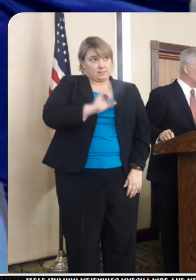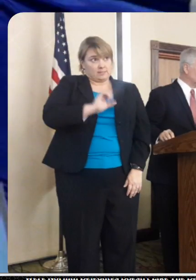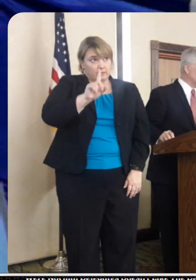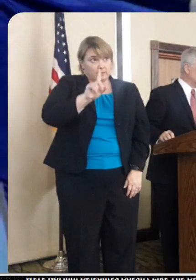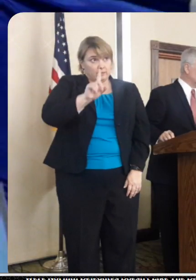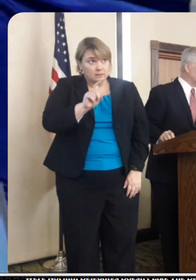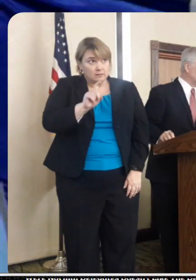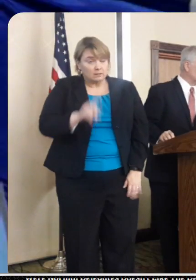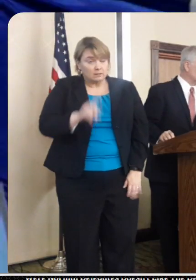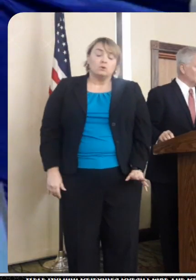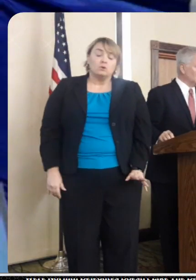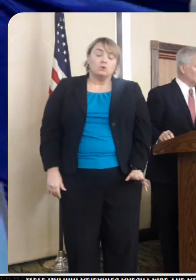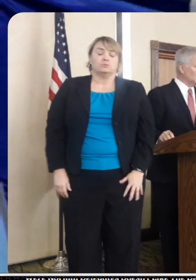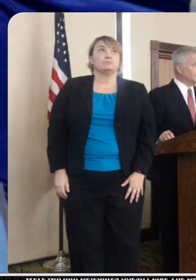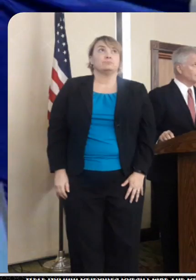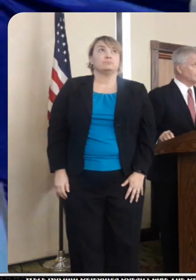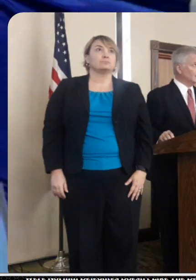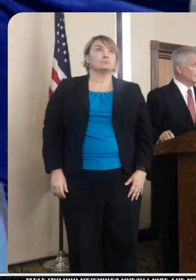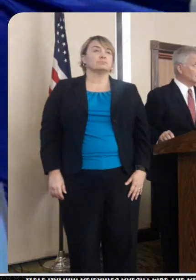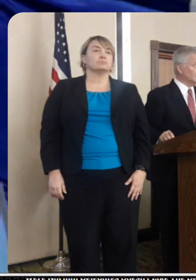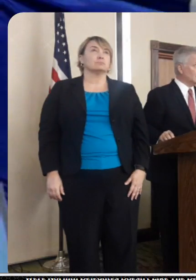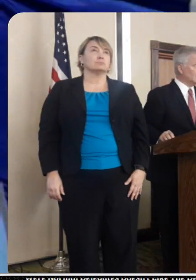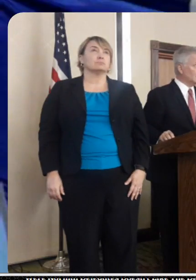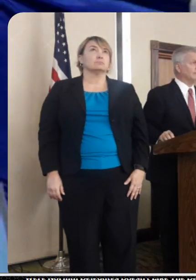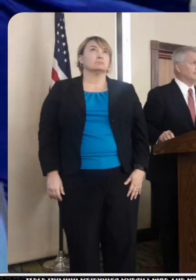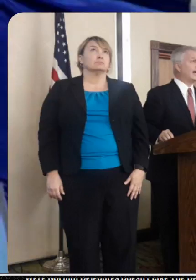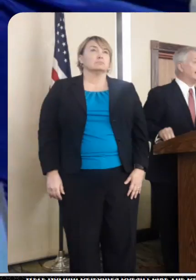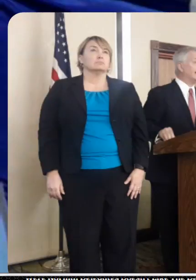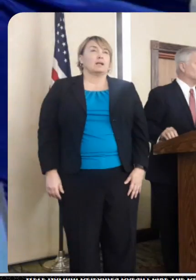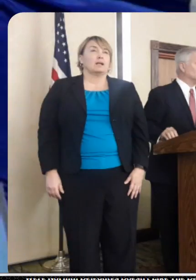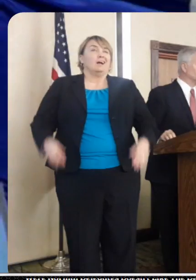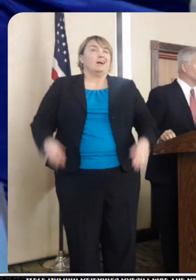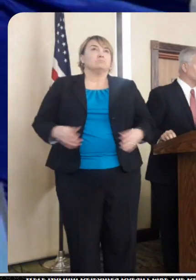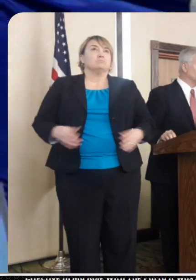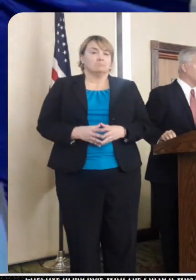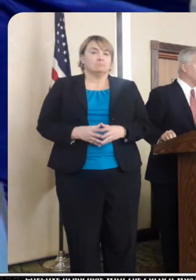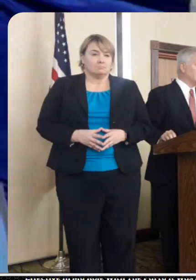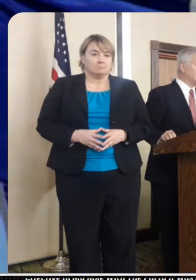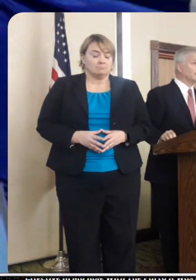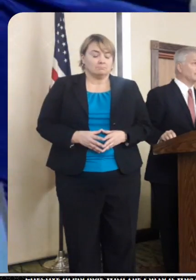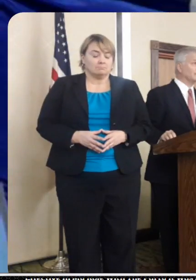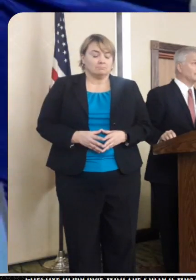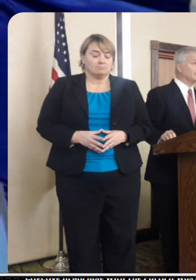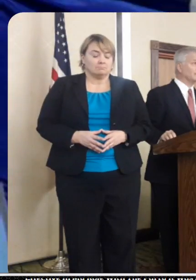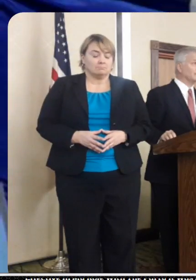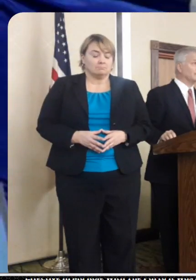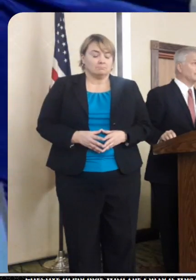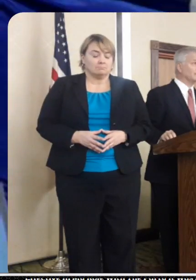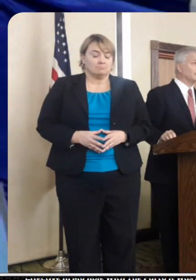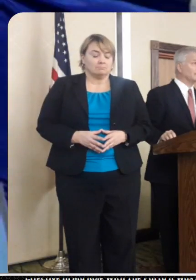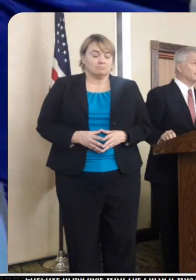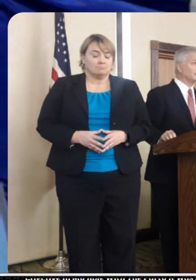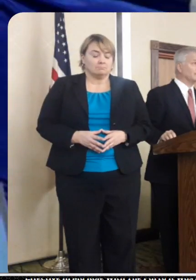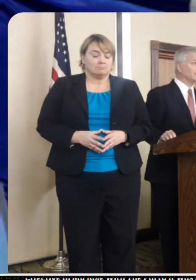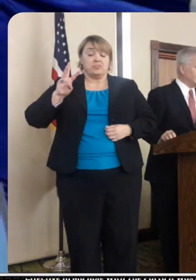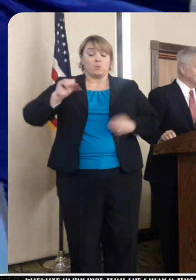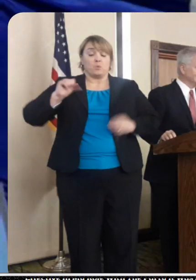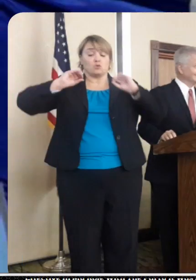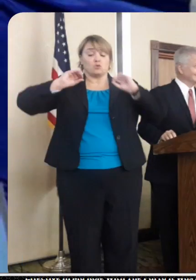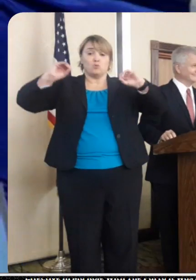There is certainly no, I had no restriction preventing me from voting. I voted like crazy.